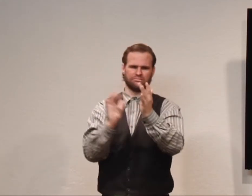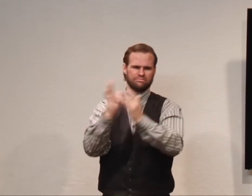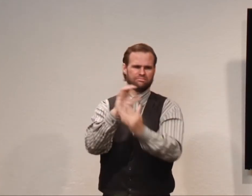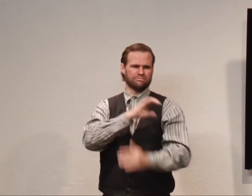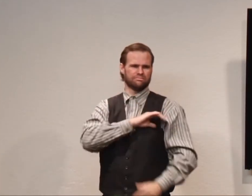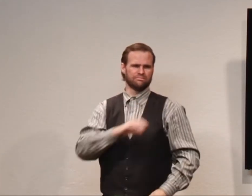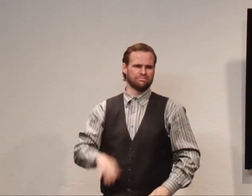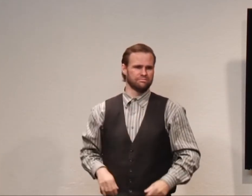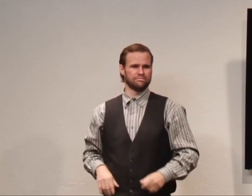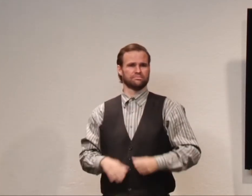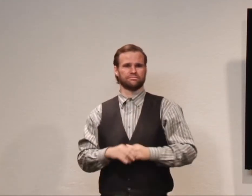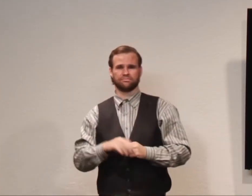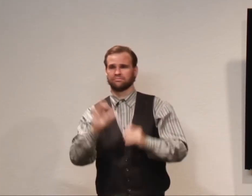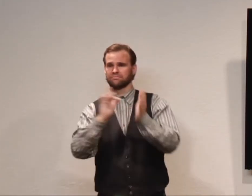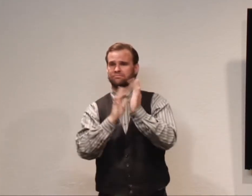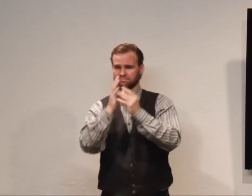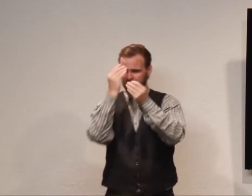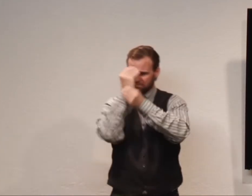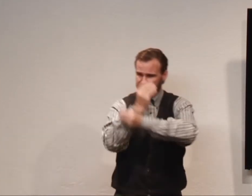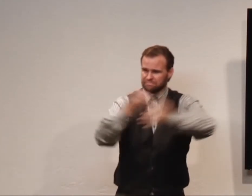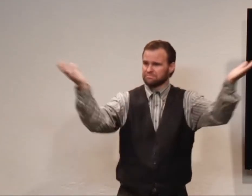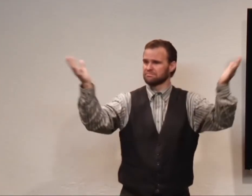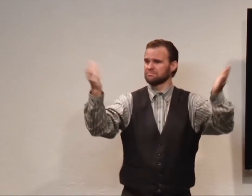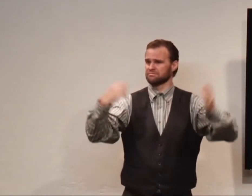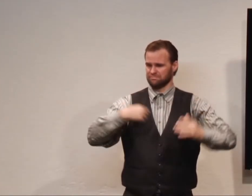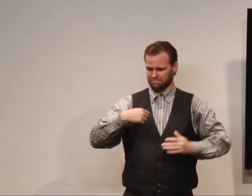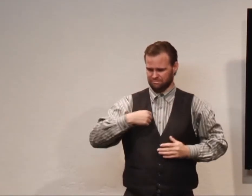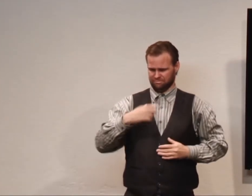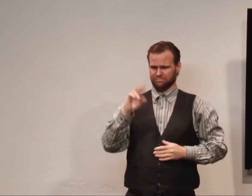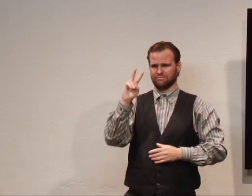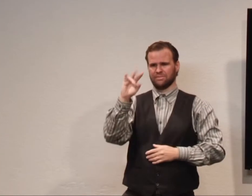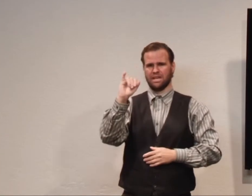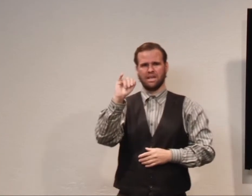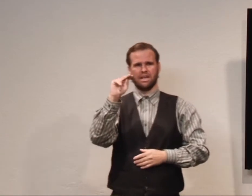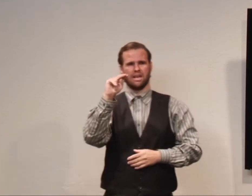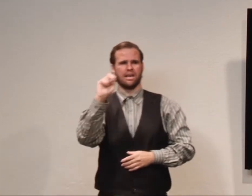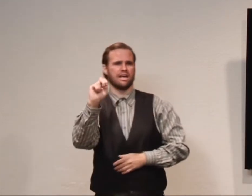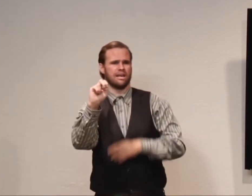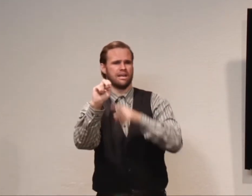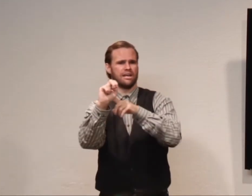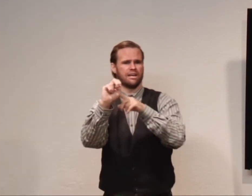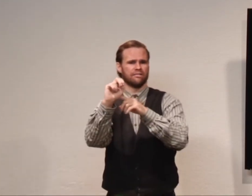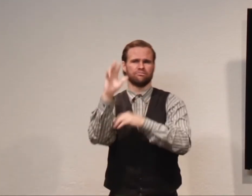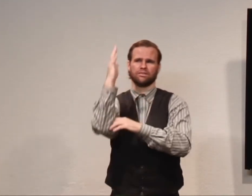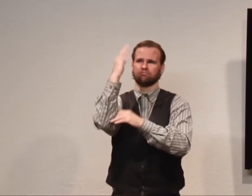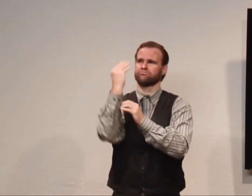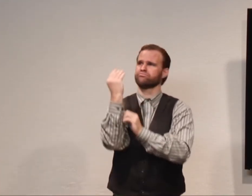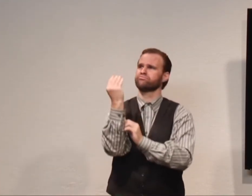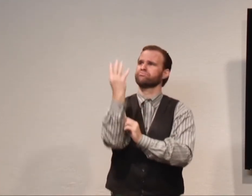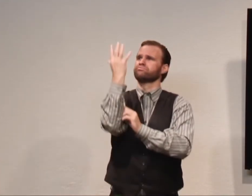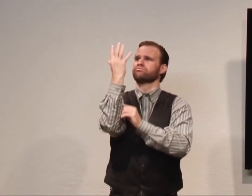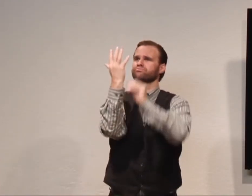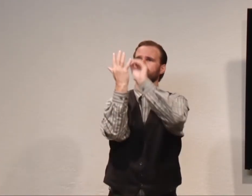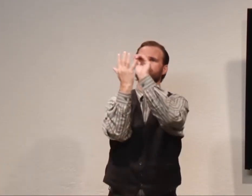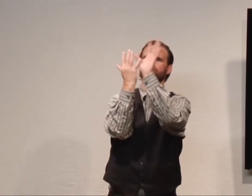He's the only way to heaven. Jesus also said, I am the true vine.